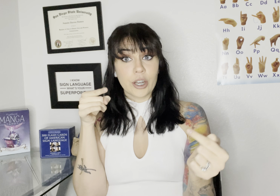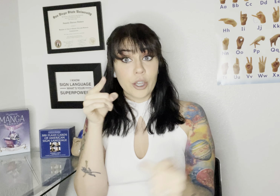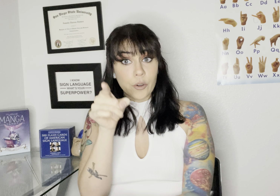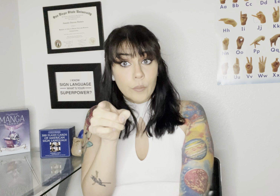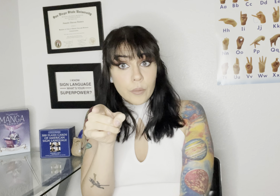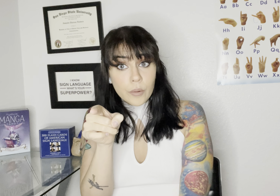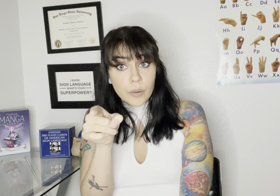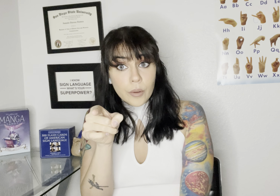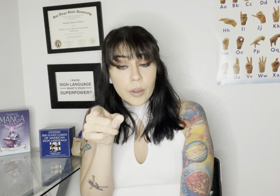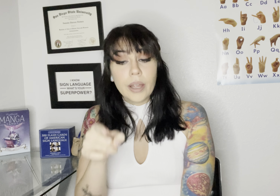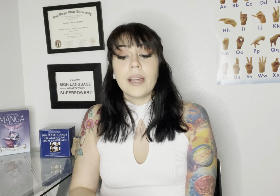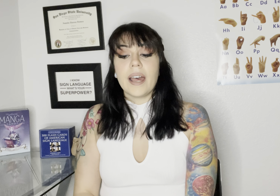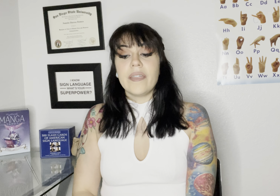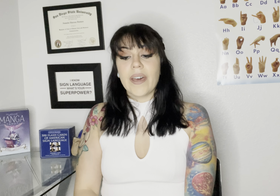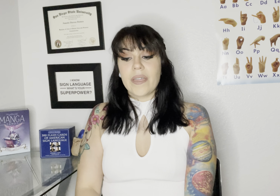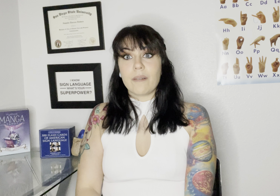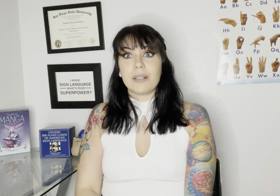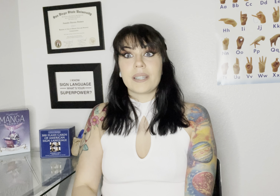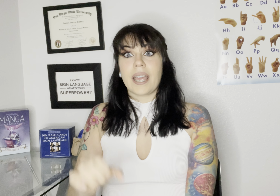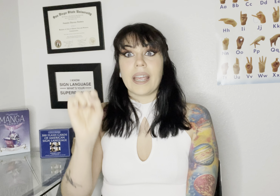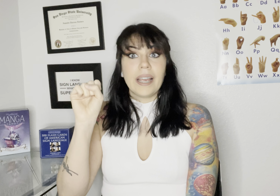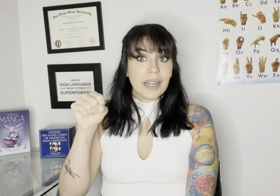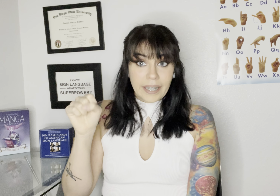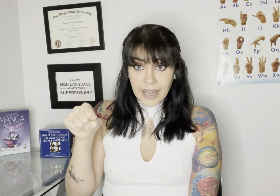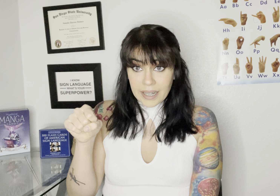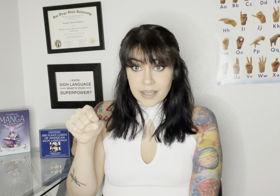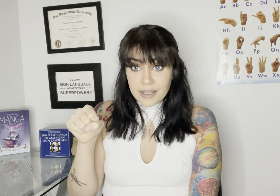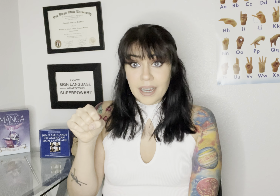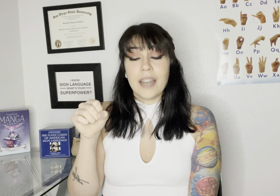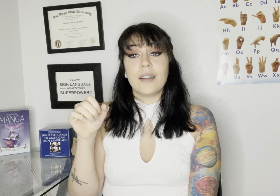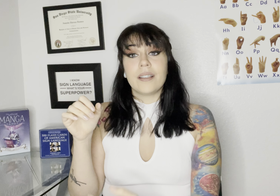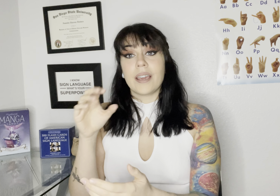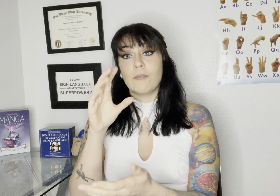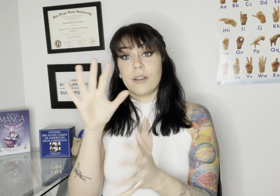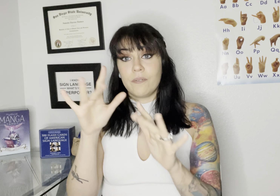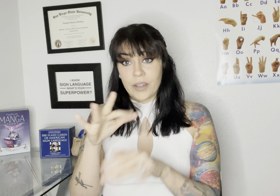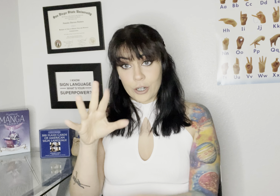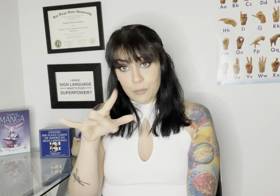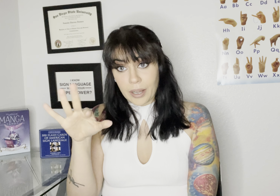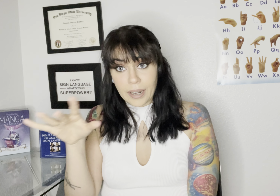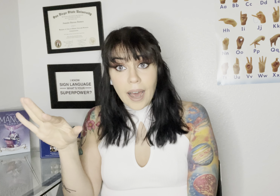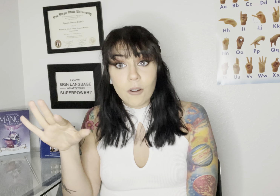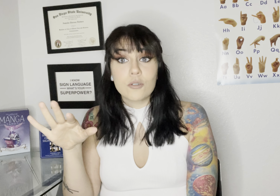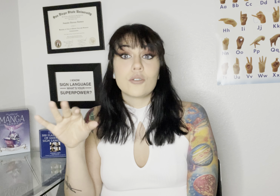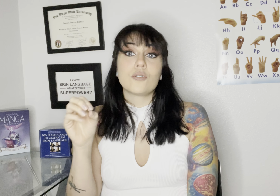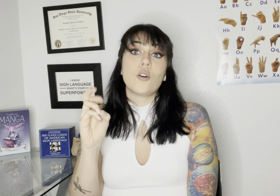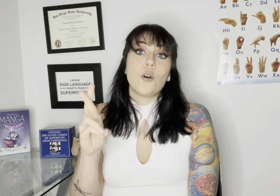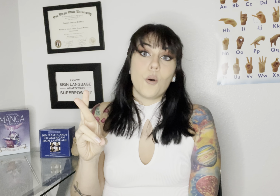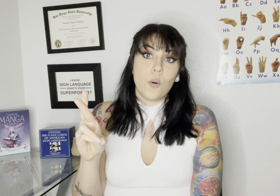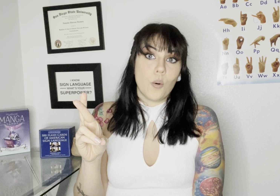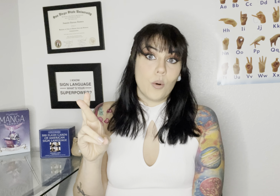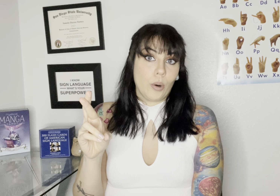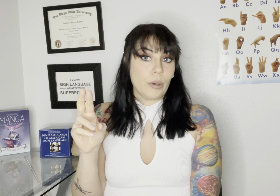you. And then they would say yes, and they would fingerspell it out, or, I